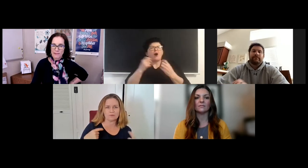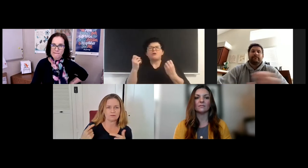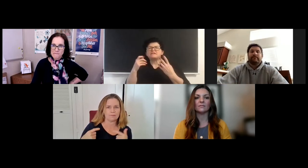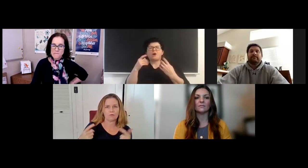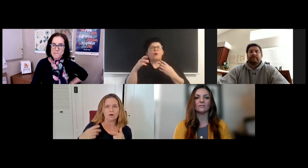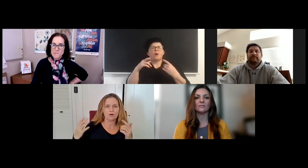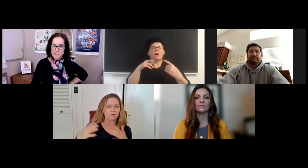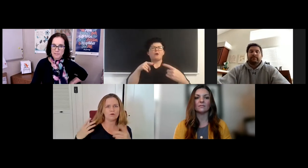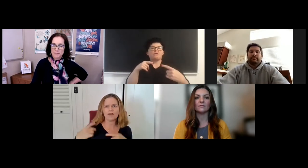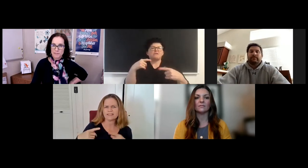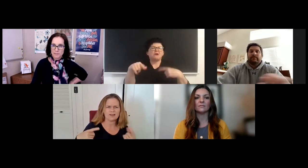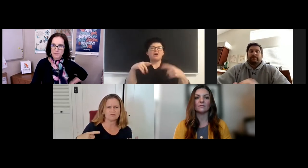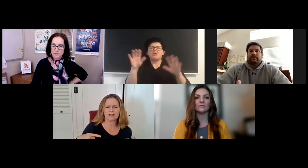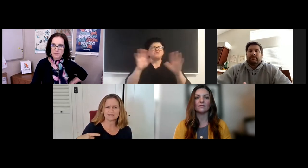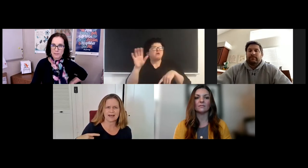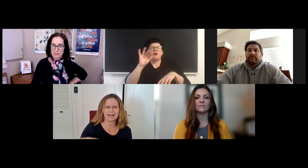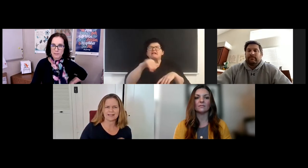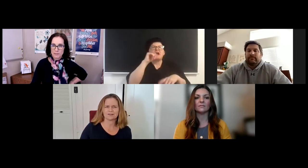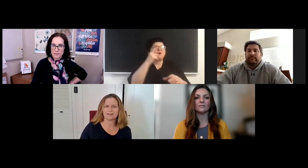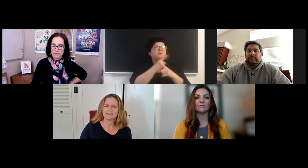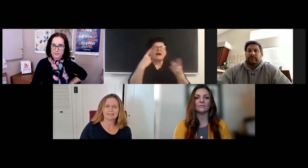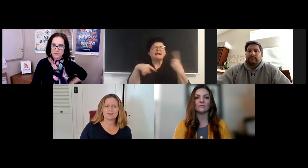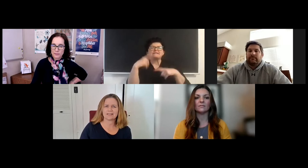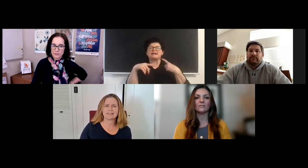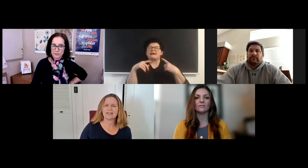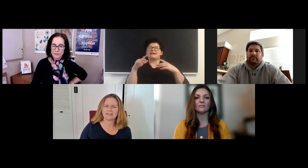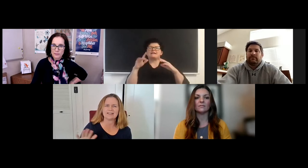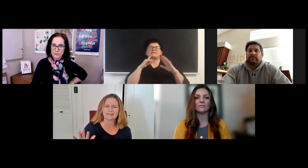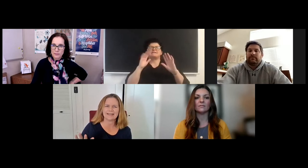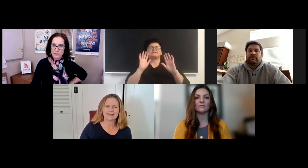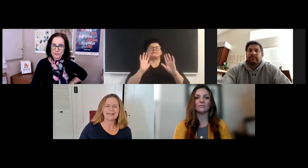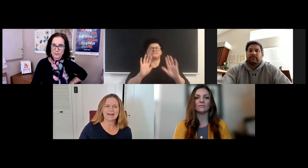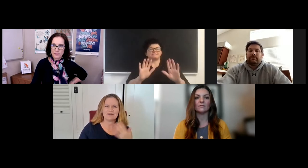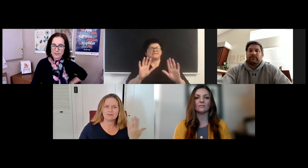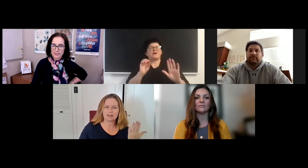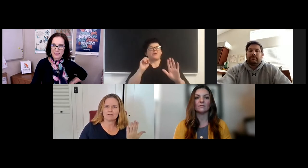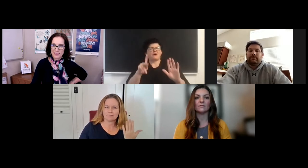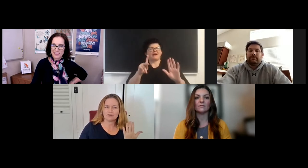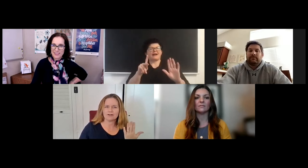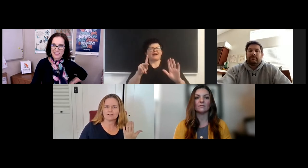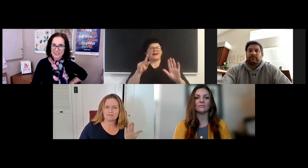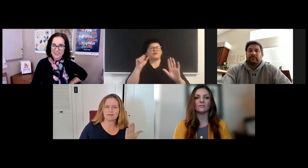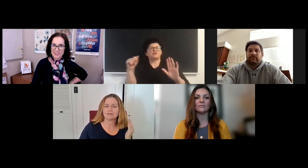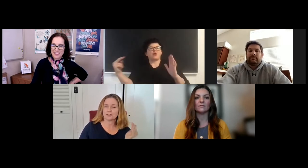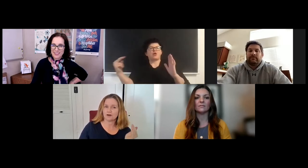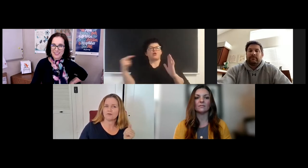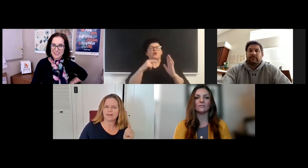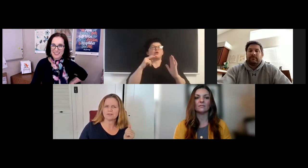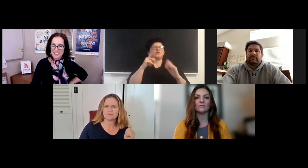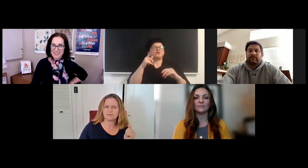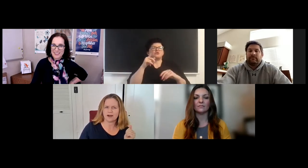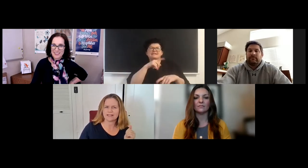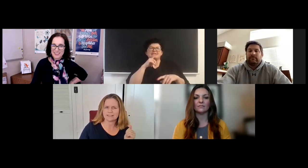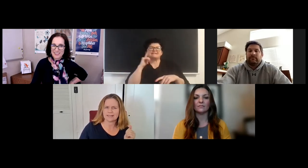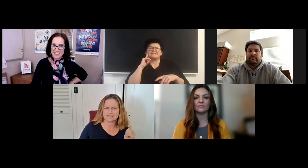argue with you about, no, that's not the right sign. You say, okay. And you can refer to your deaf coach. No, that's